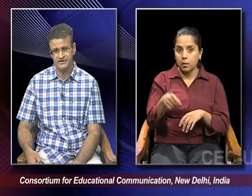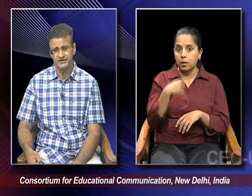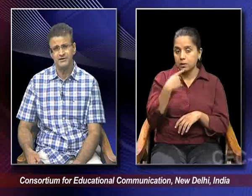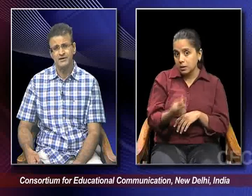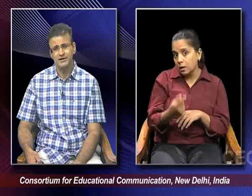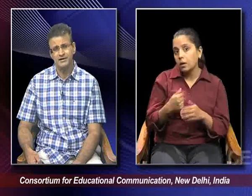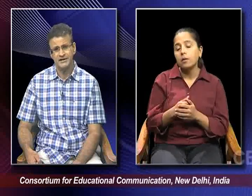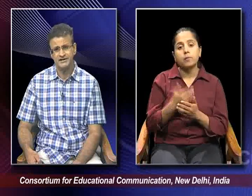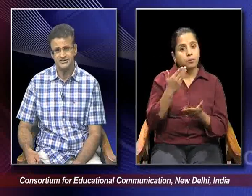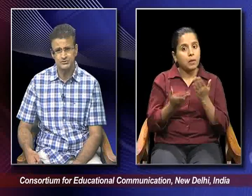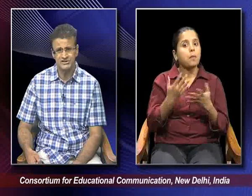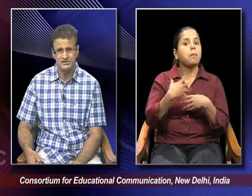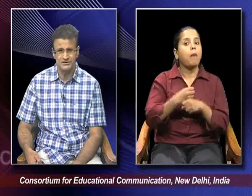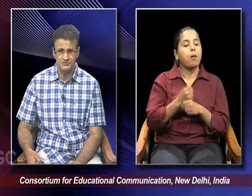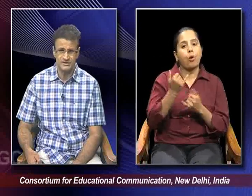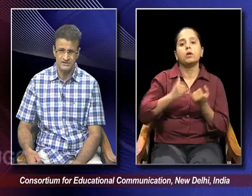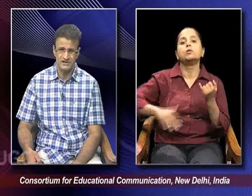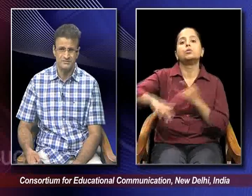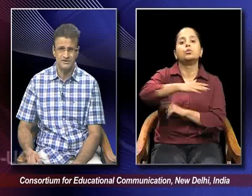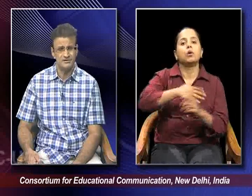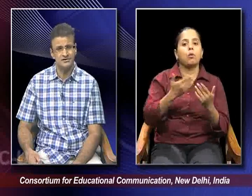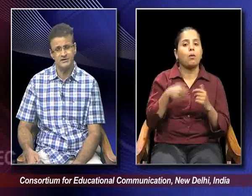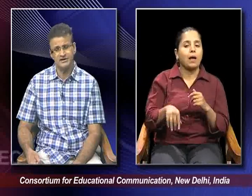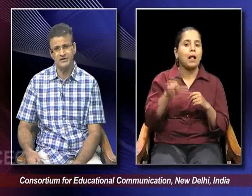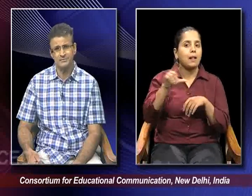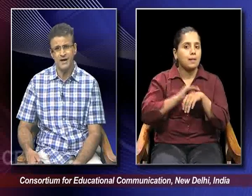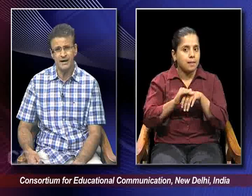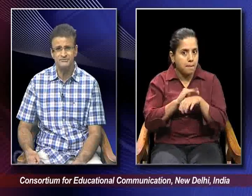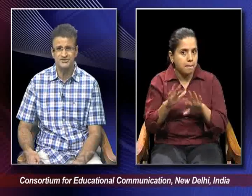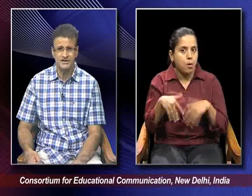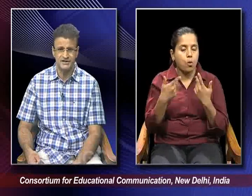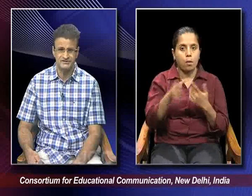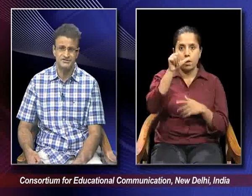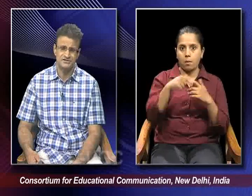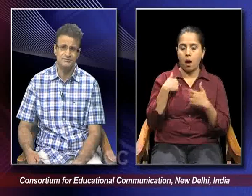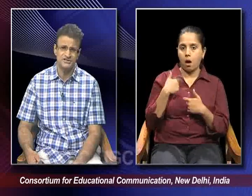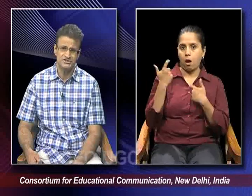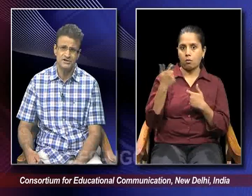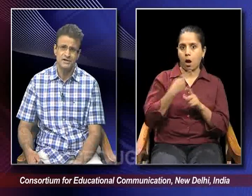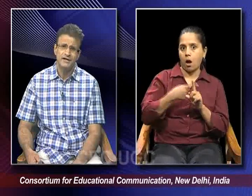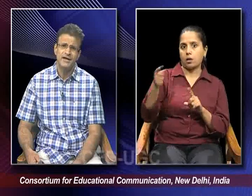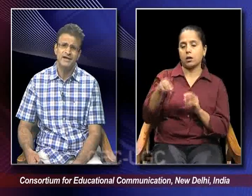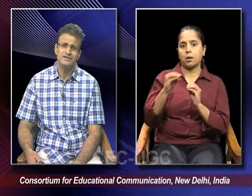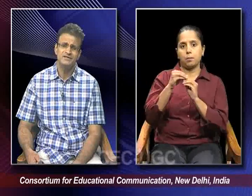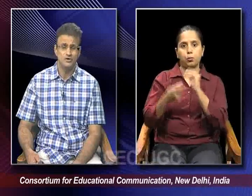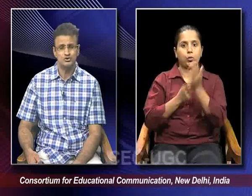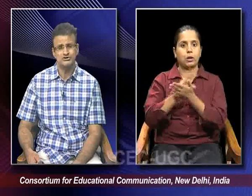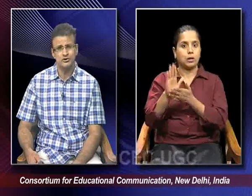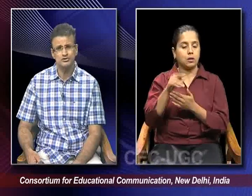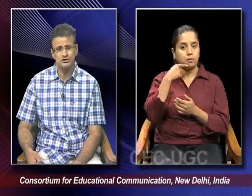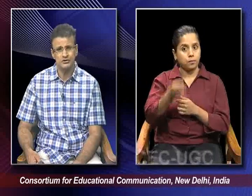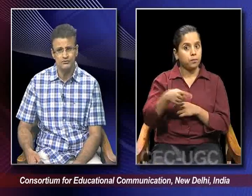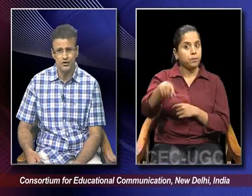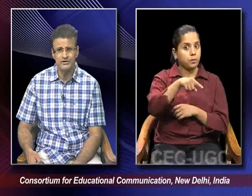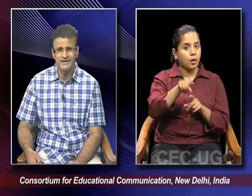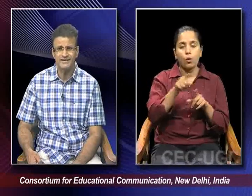way create a situation where the labor take up arms against the British. And they also